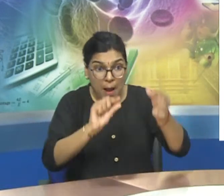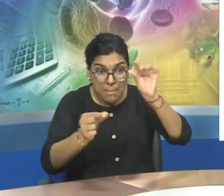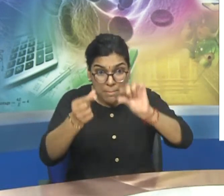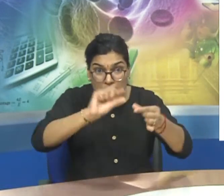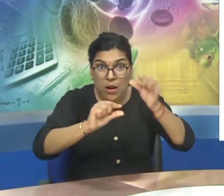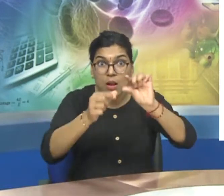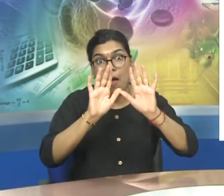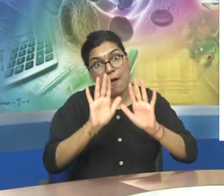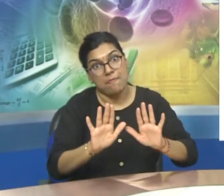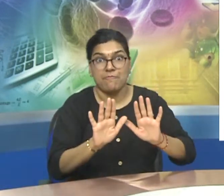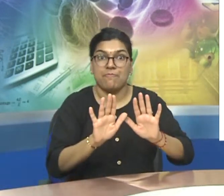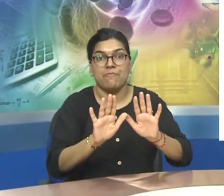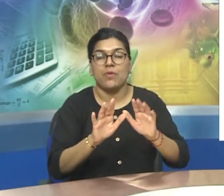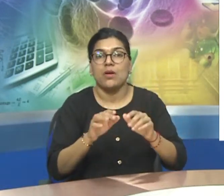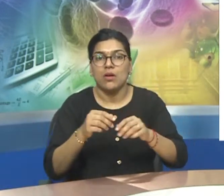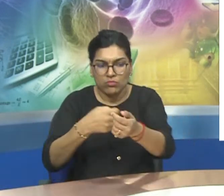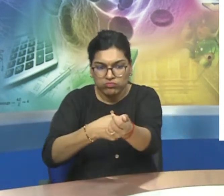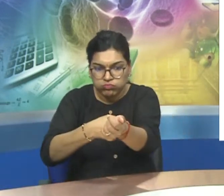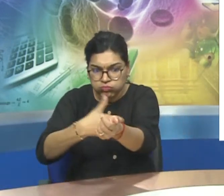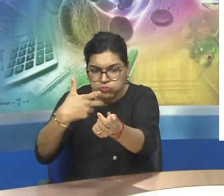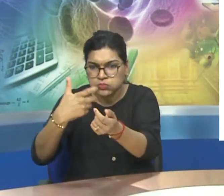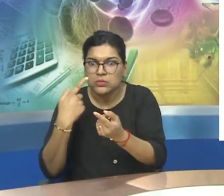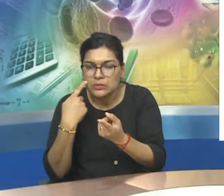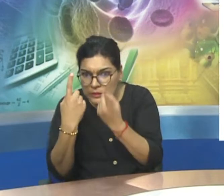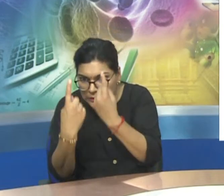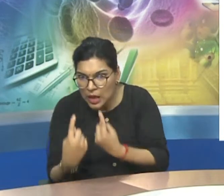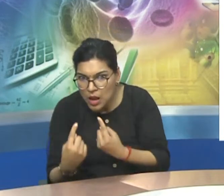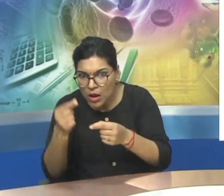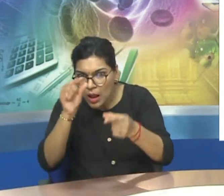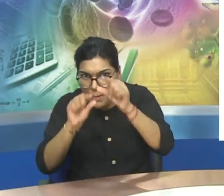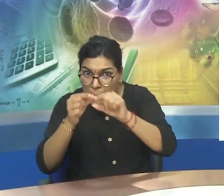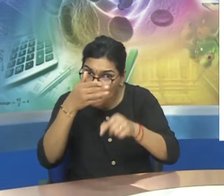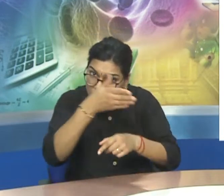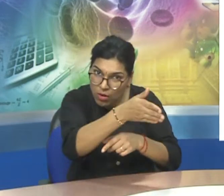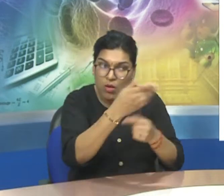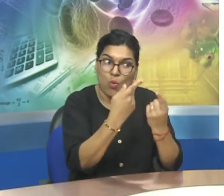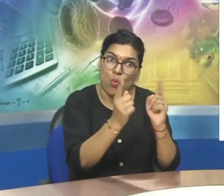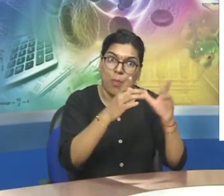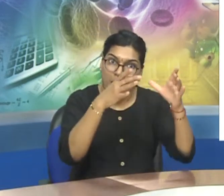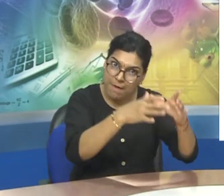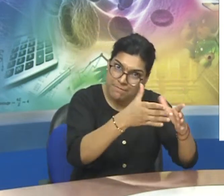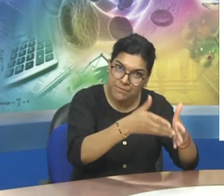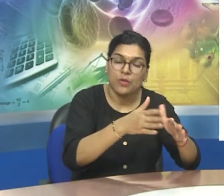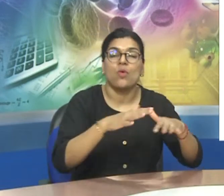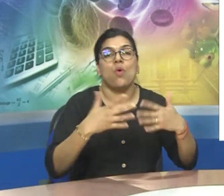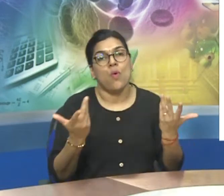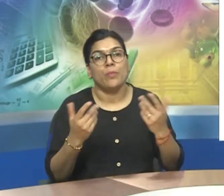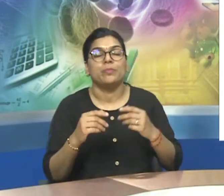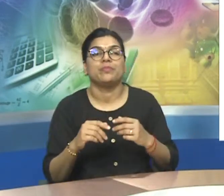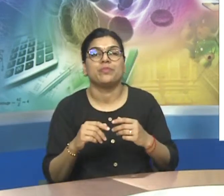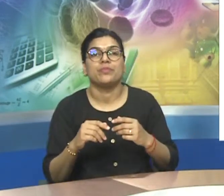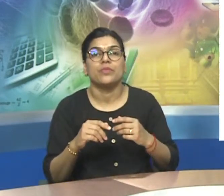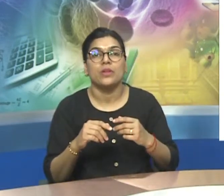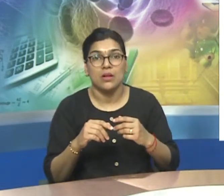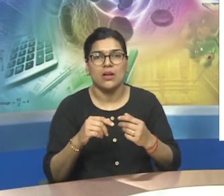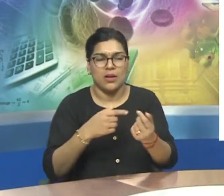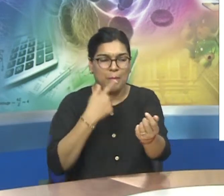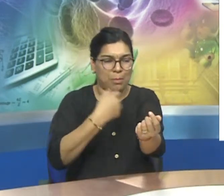sections, ENT, intestinal, and according to the body parts, there are different departments in